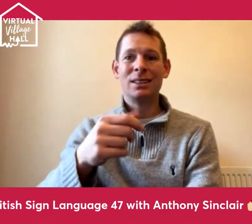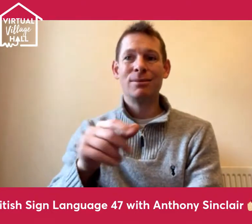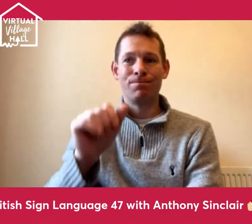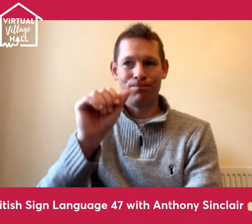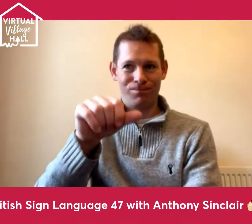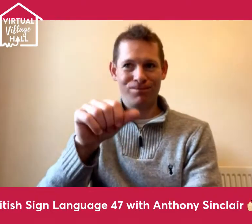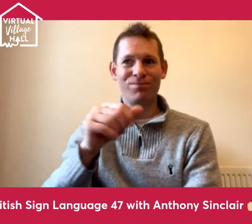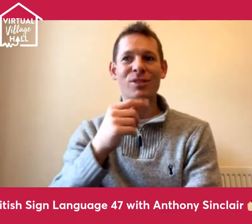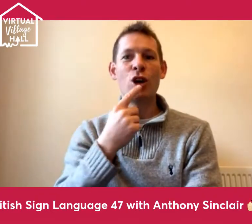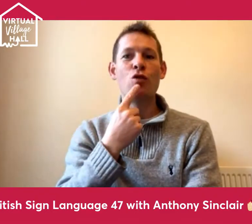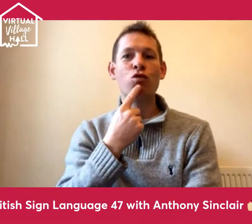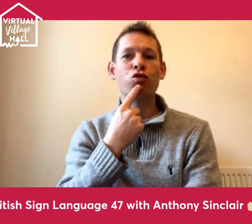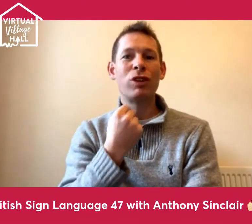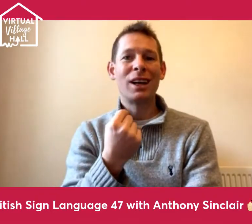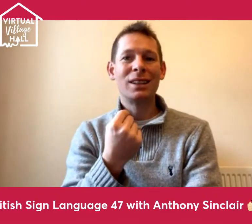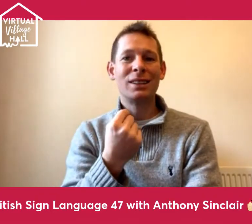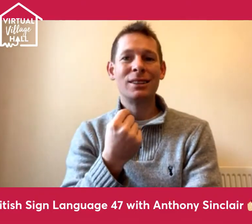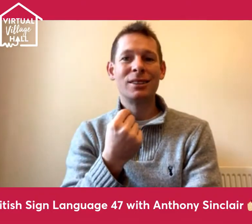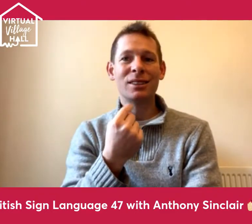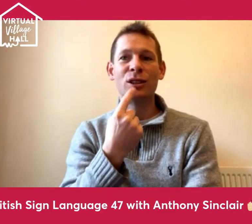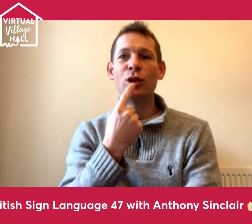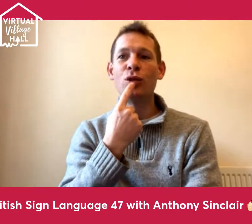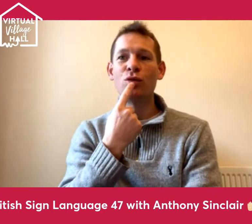Number 6, right again. That was red.